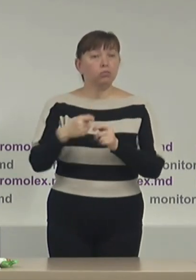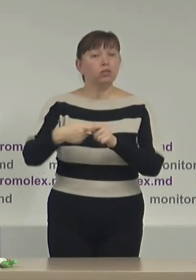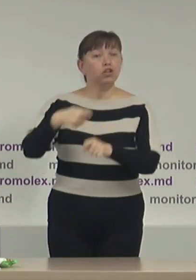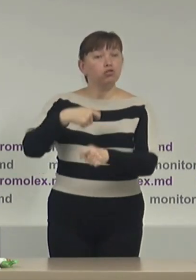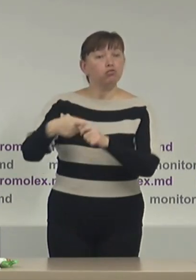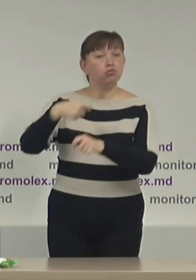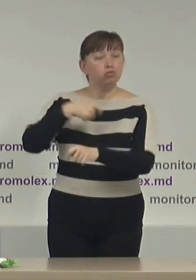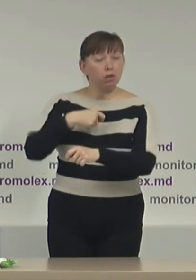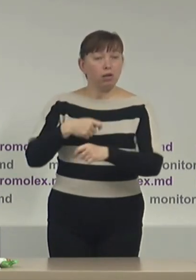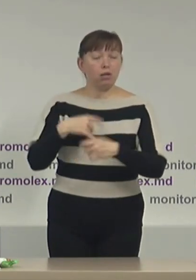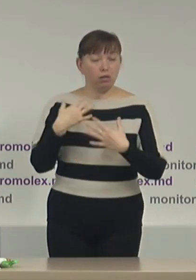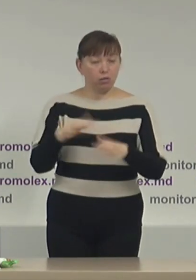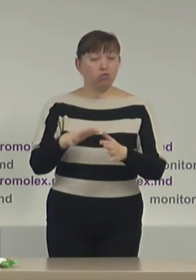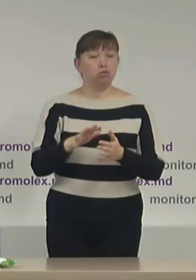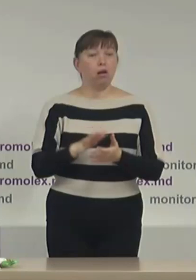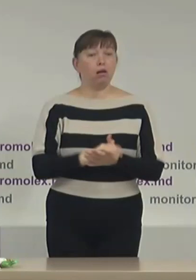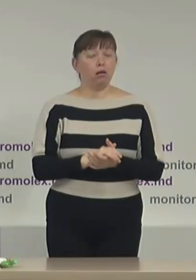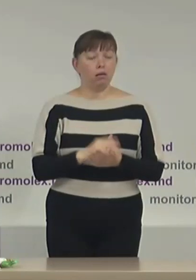have registered